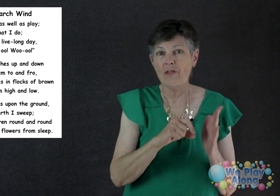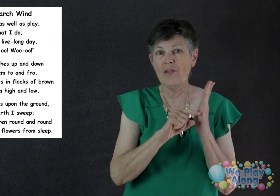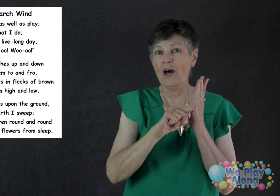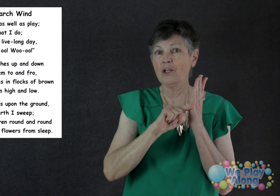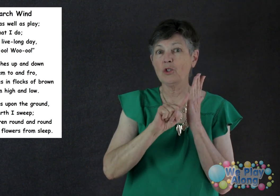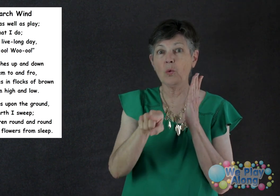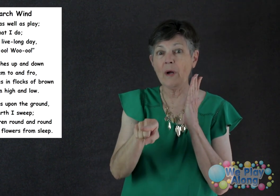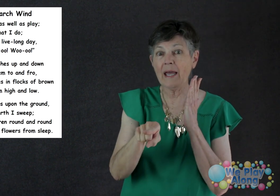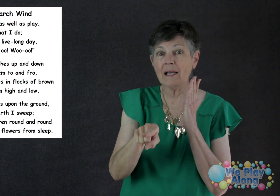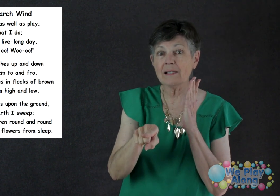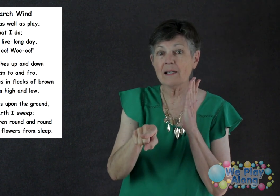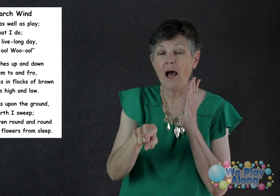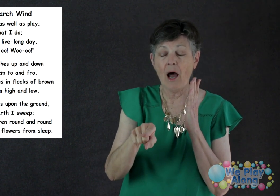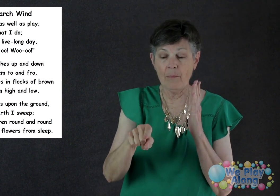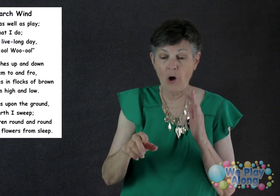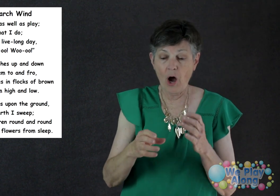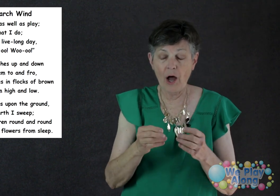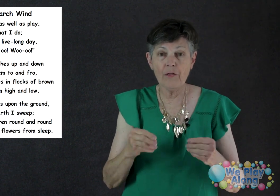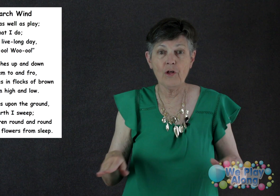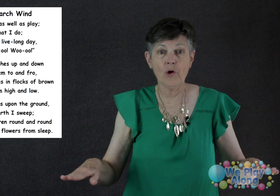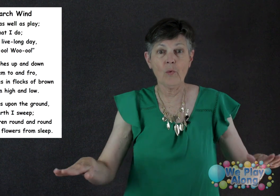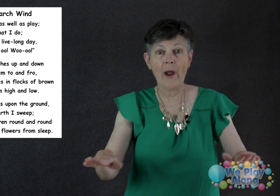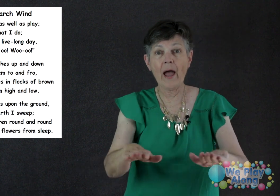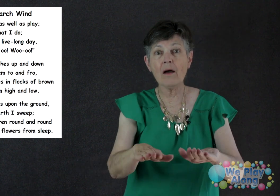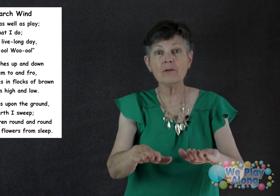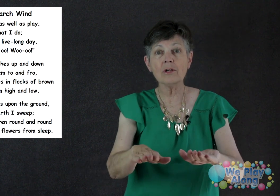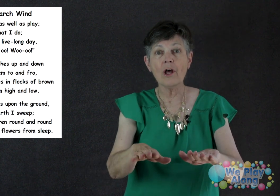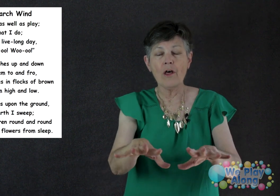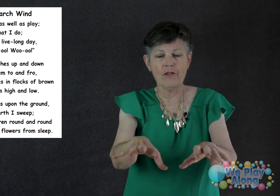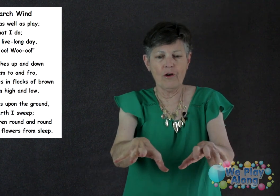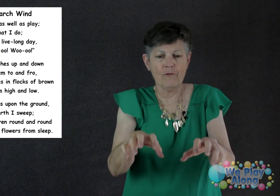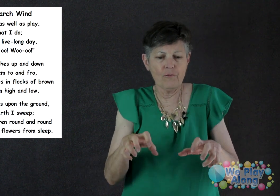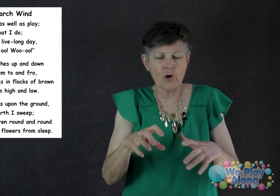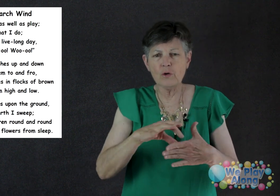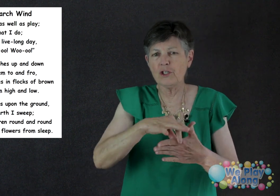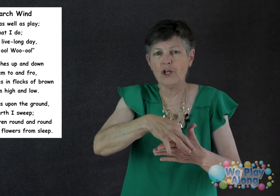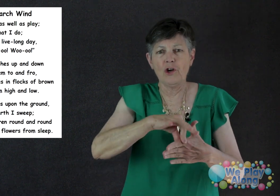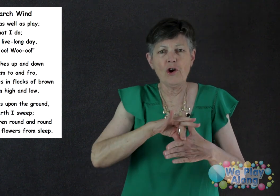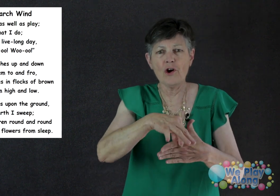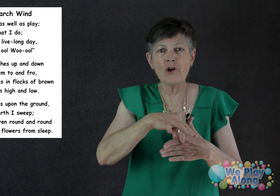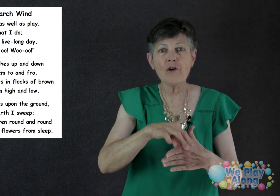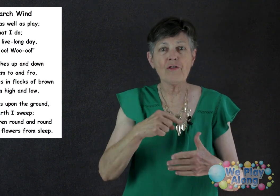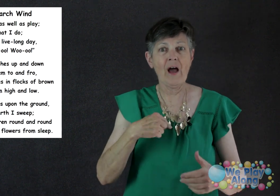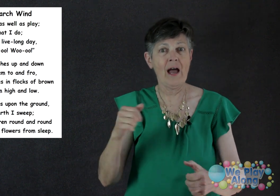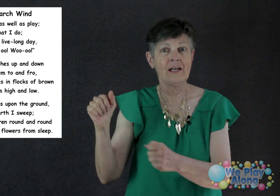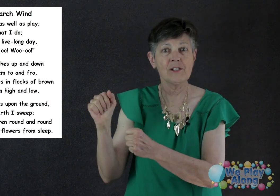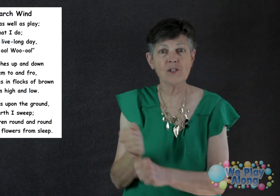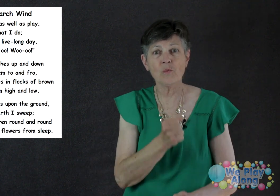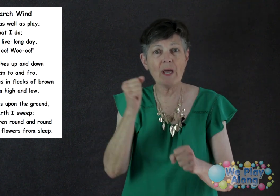the twigs upon the ground, the frozen earth I